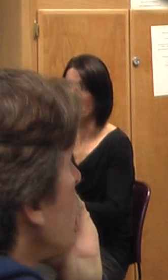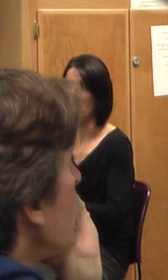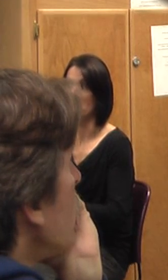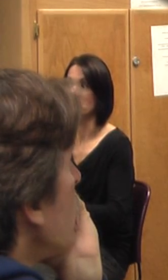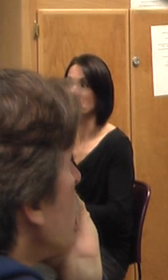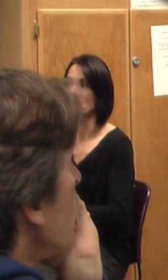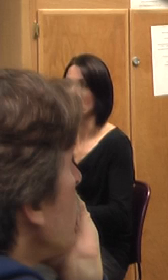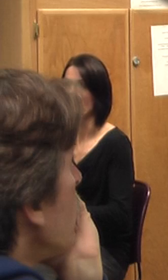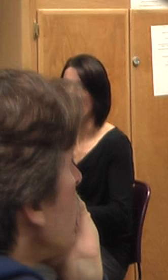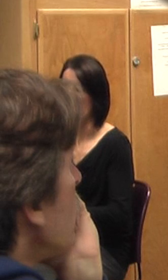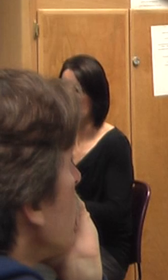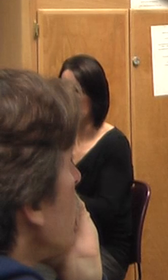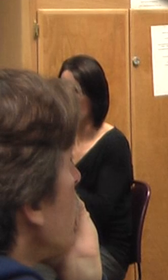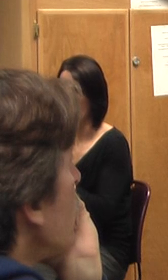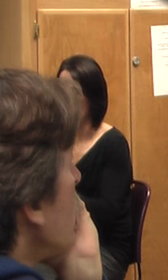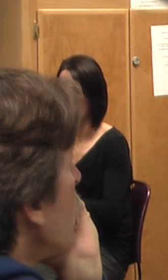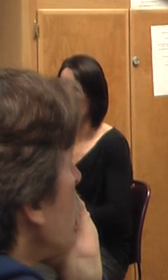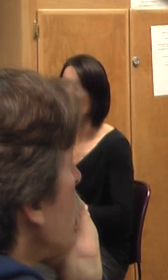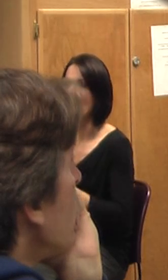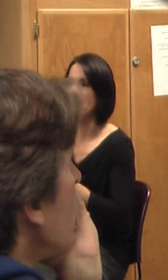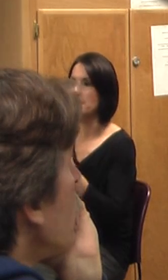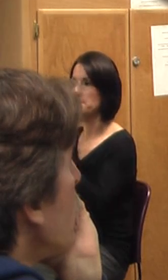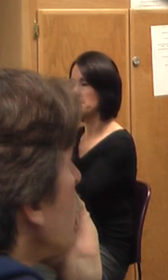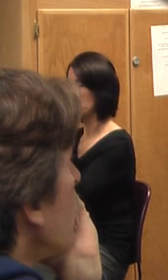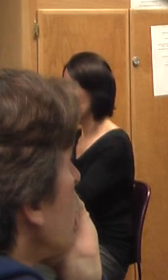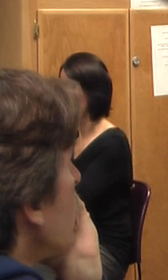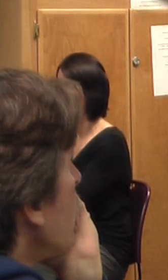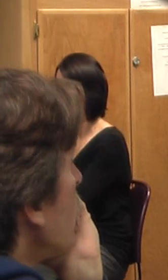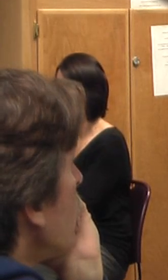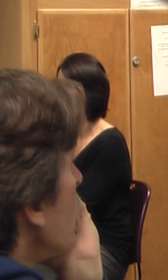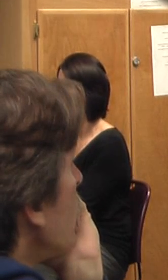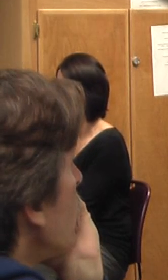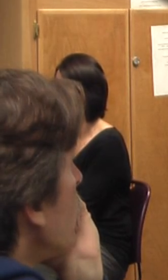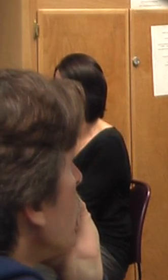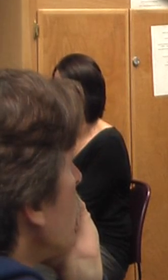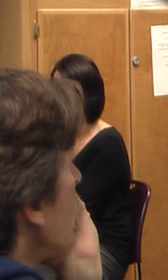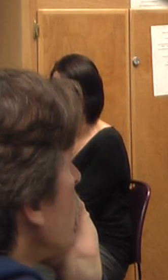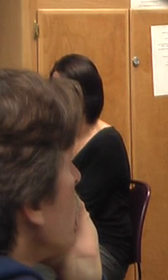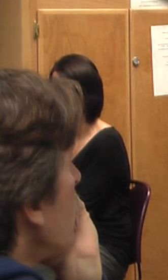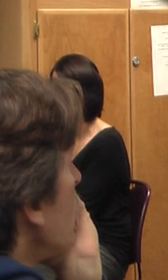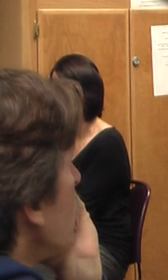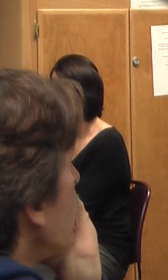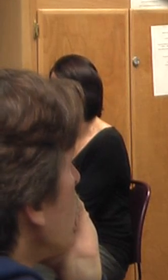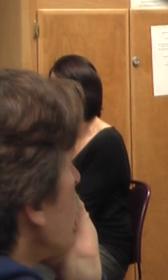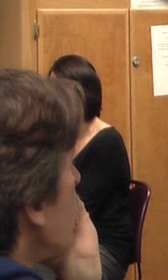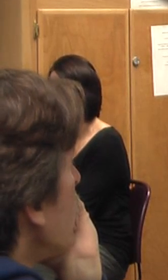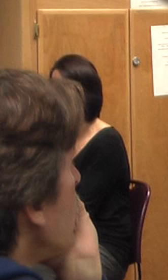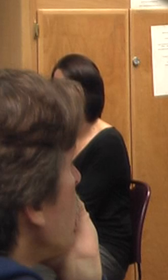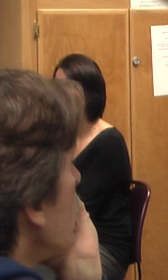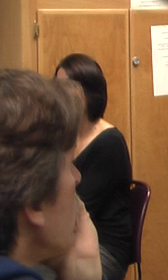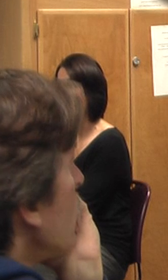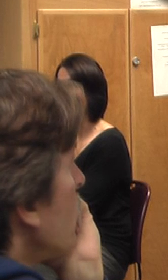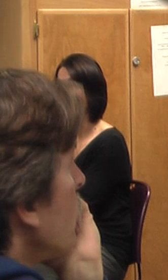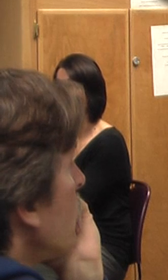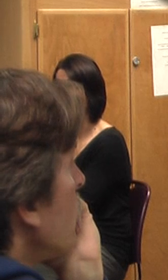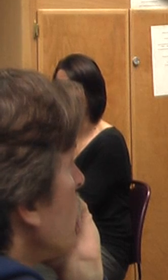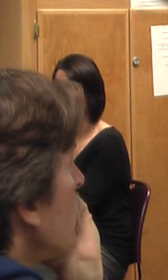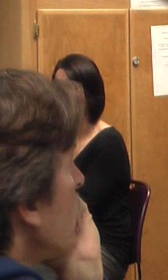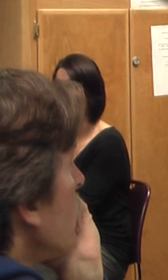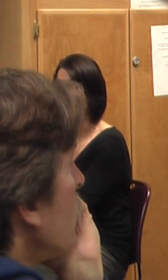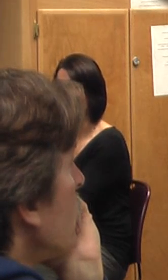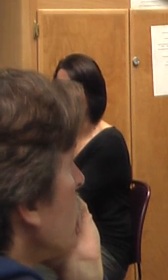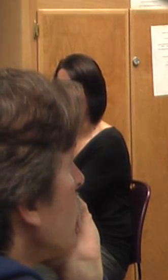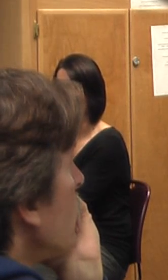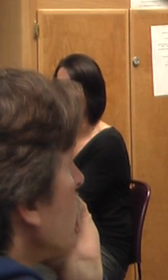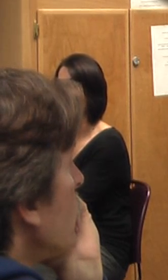Then in 1897, he merged his company with Colt Firearms Co. And then 8 years after he died